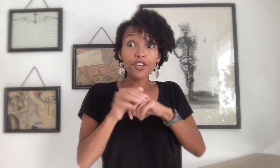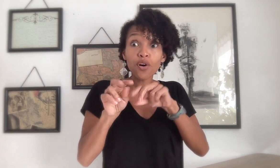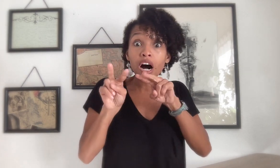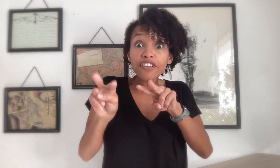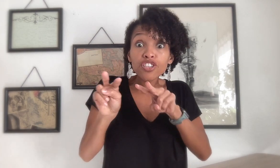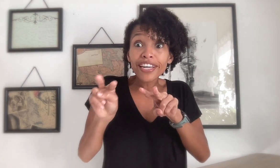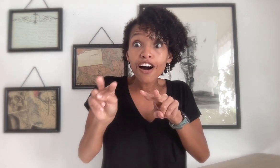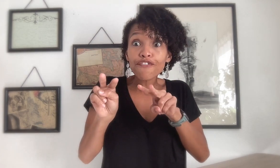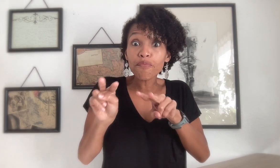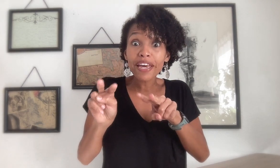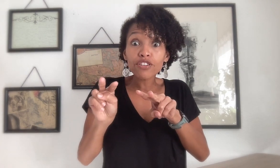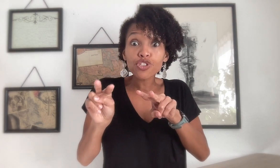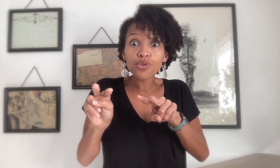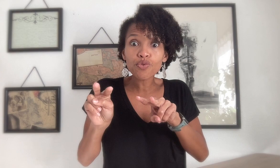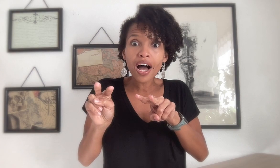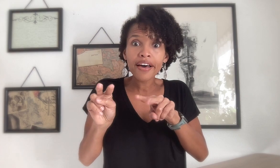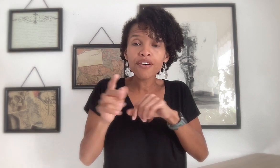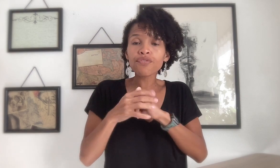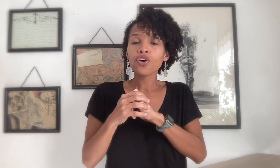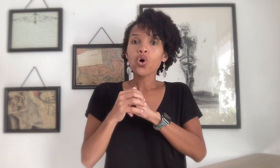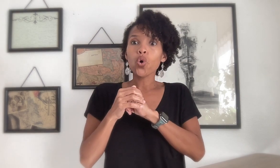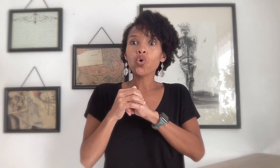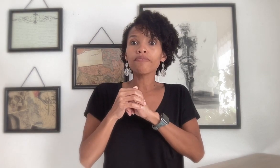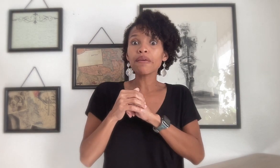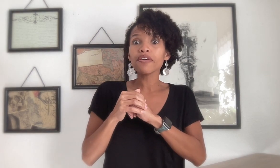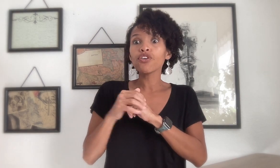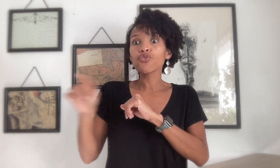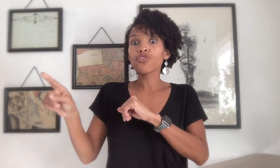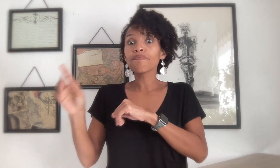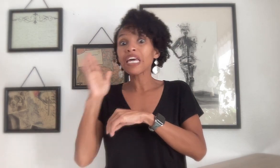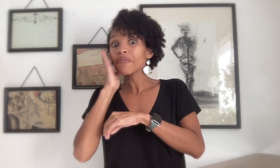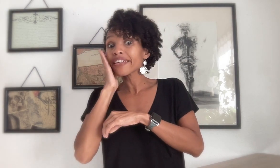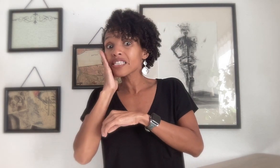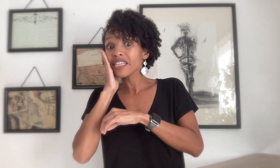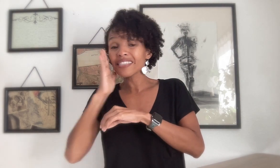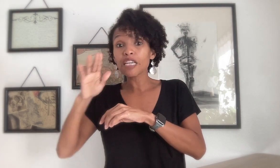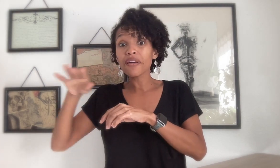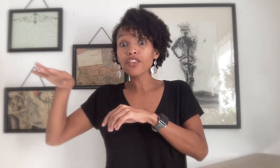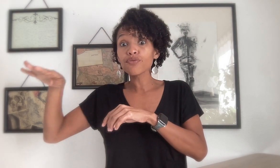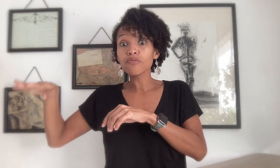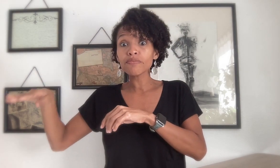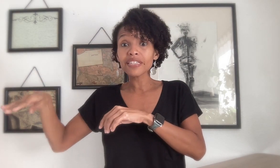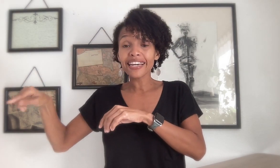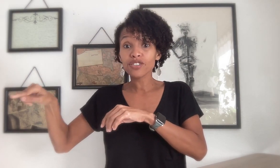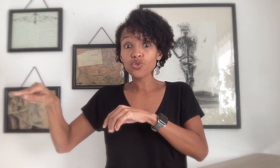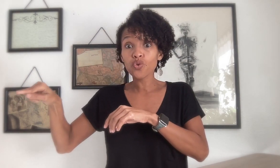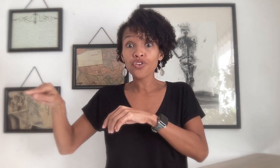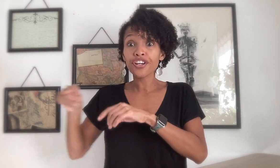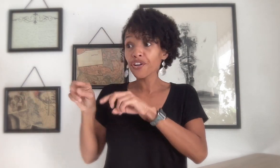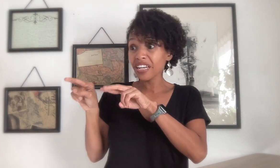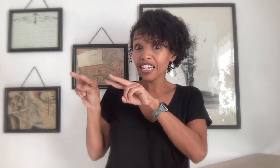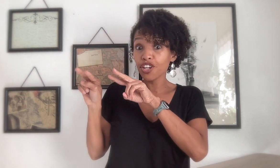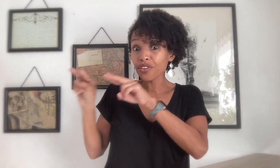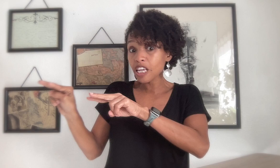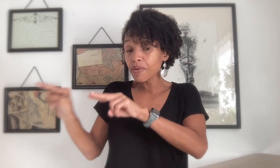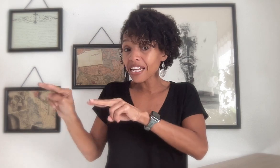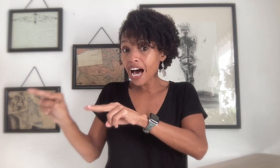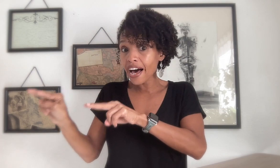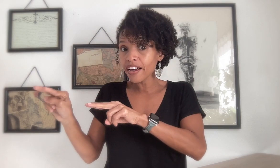on the lookout for mail to arrive, or maybe your baby is sleeping in the room next door, and you're keeping an eye on